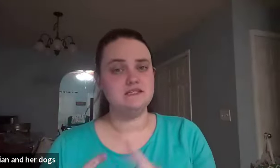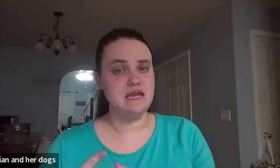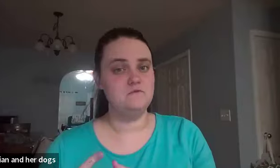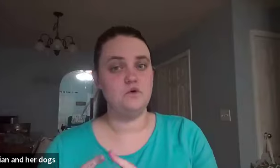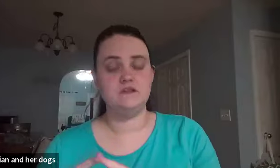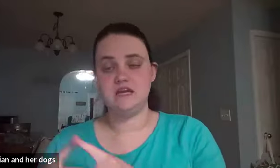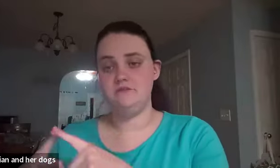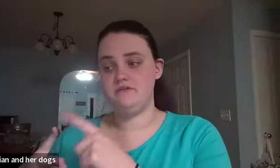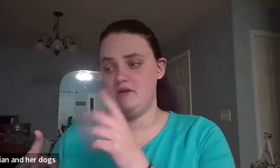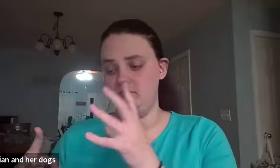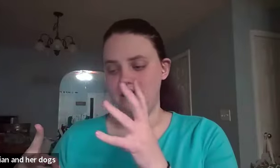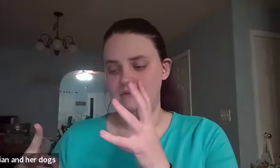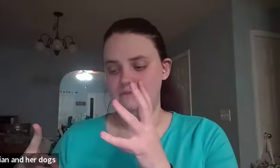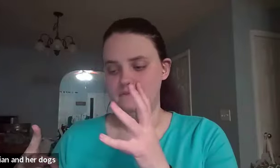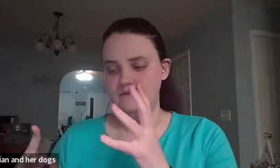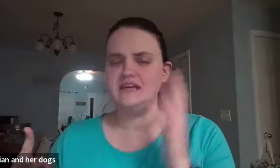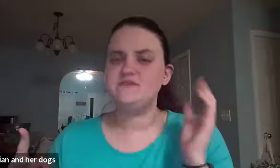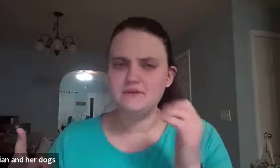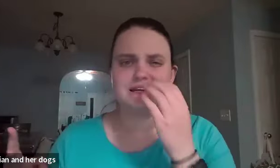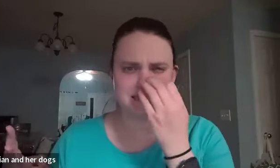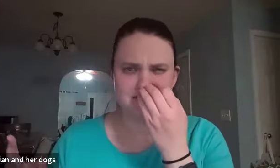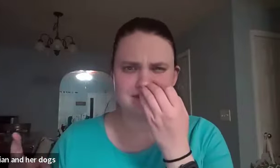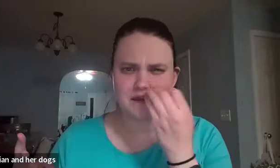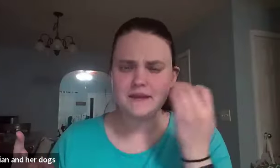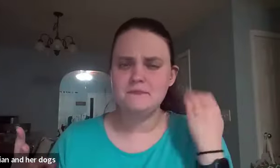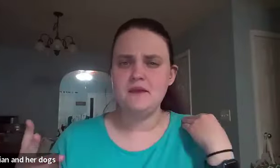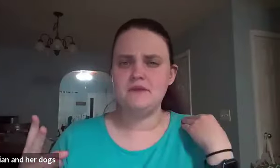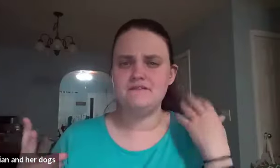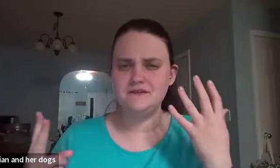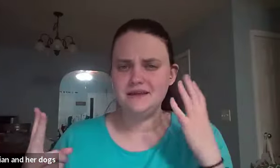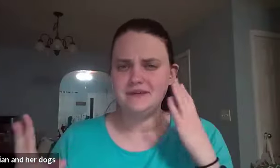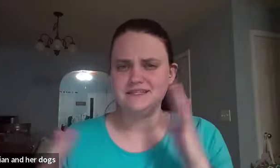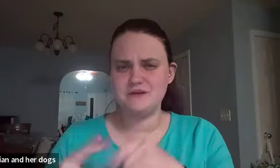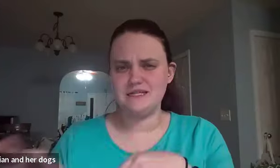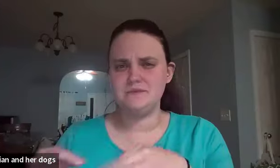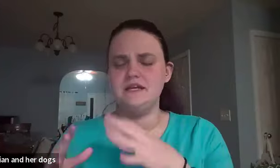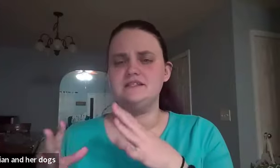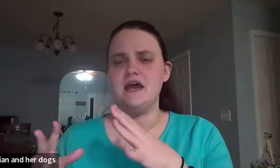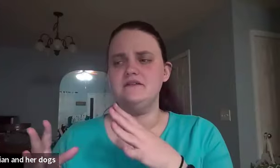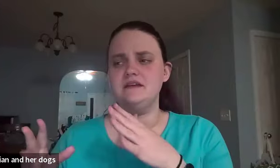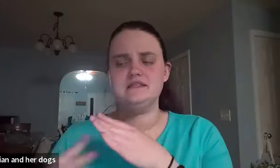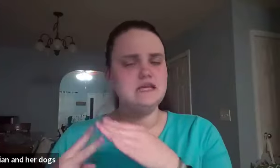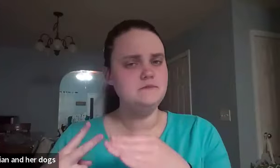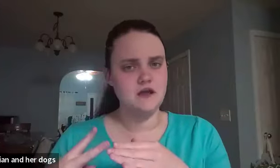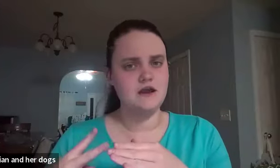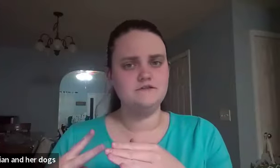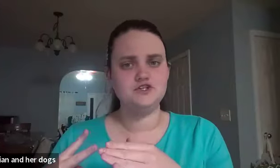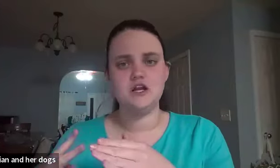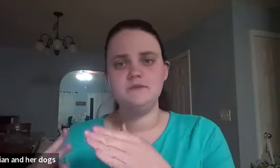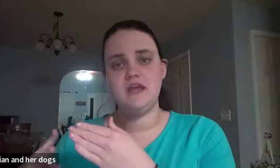the same for the type of, well, it's funny when I say it this way, but I feel like it makes sense when I explain it, is that it's the same sign if you're talking about